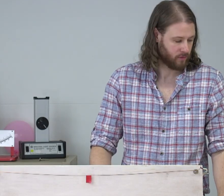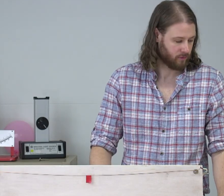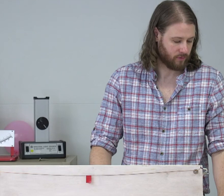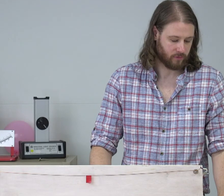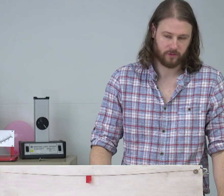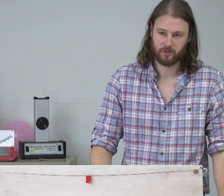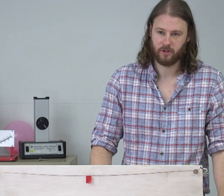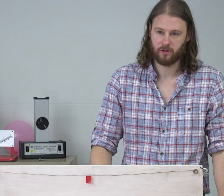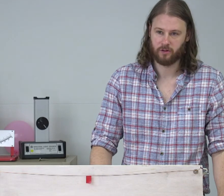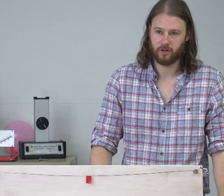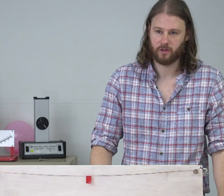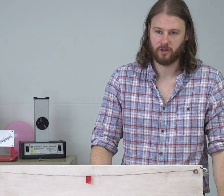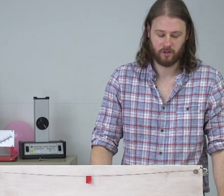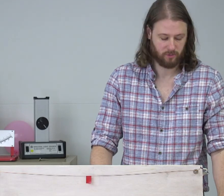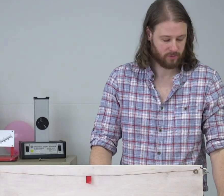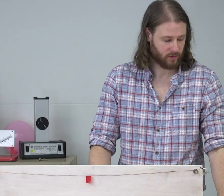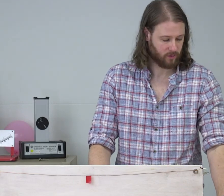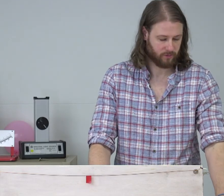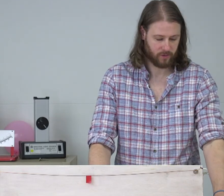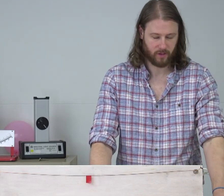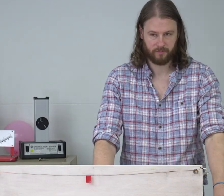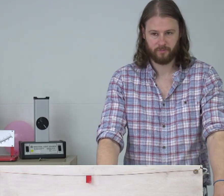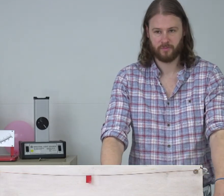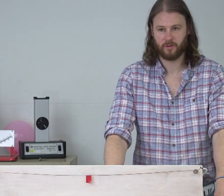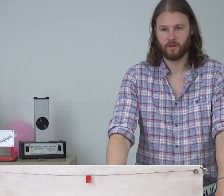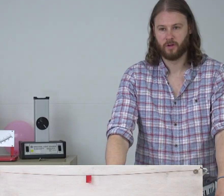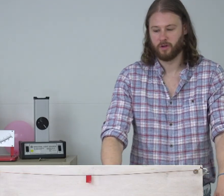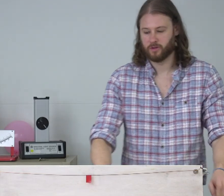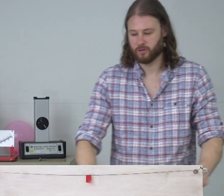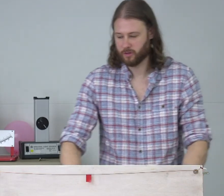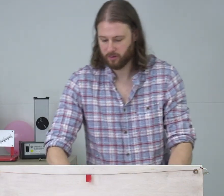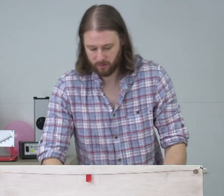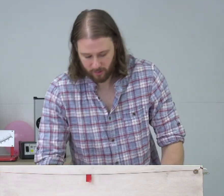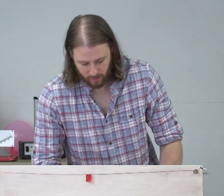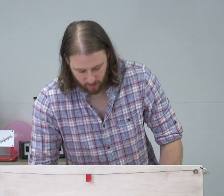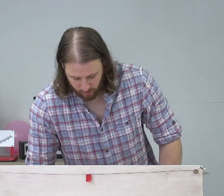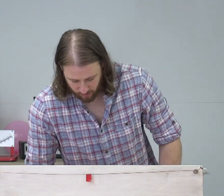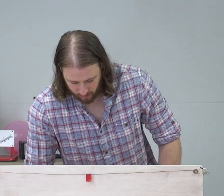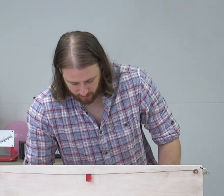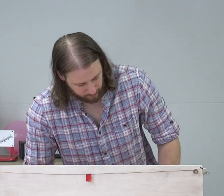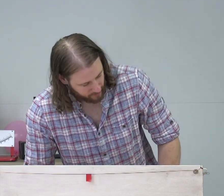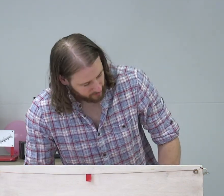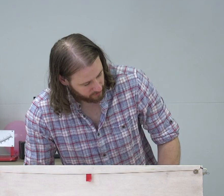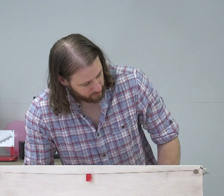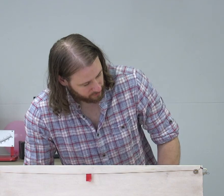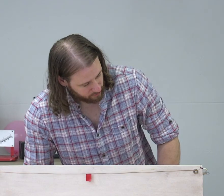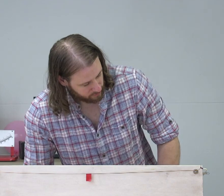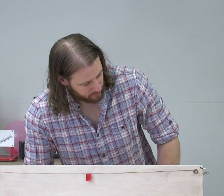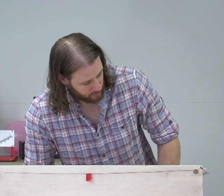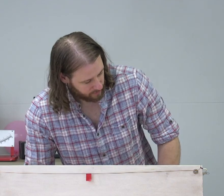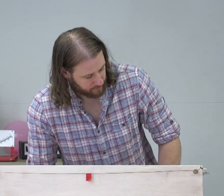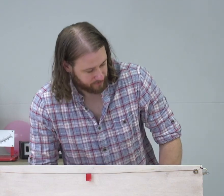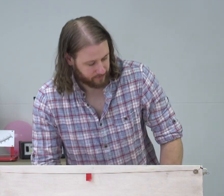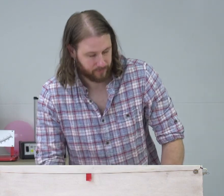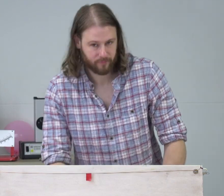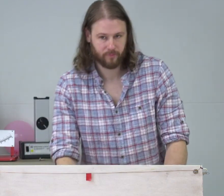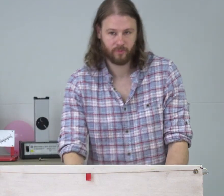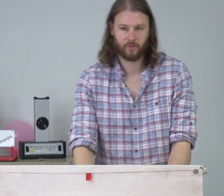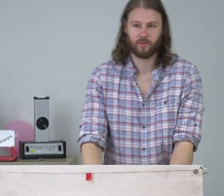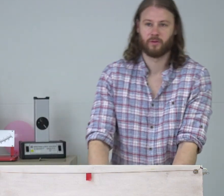the little red flag there makes it easier to see how the wire is moving. And now that Neil's released the button, the wire's